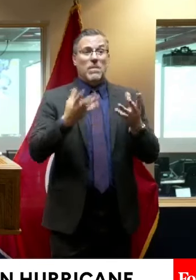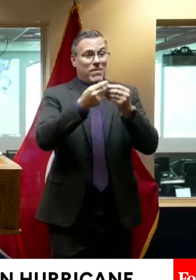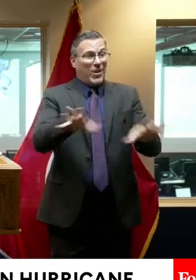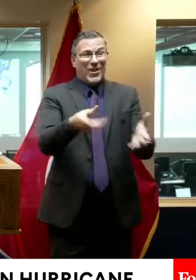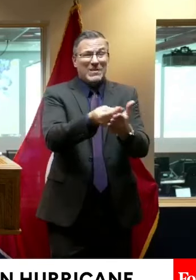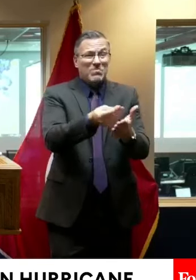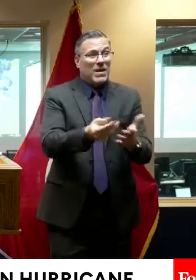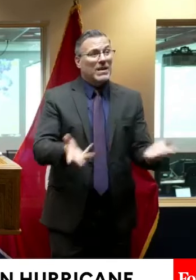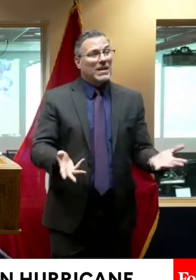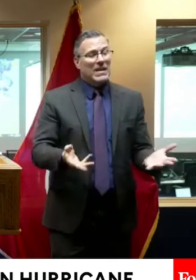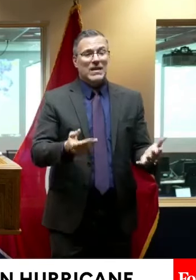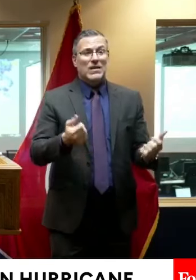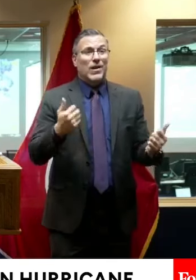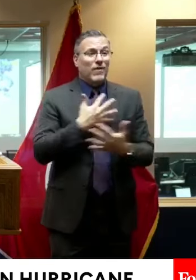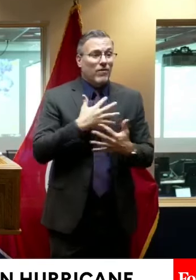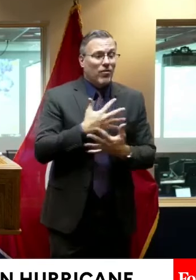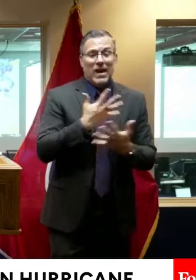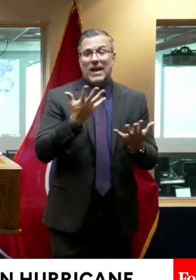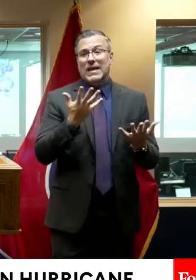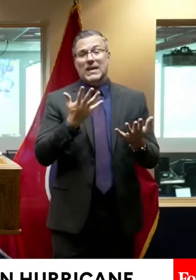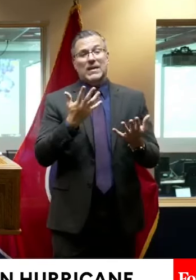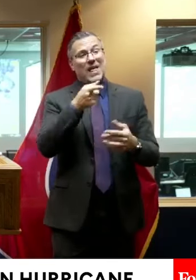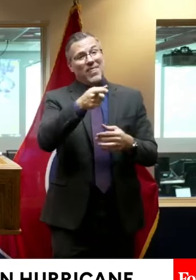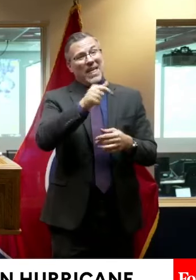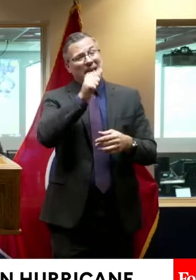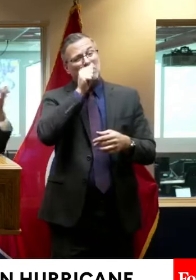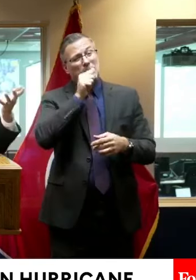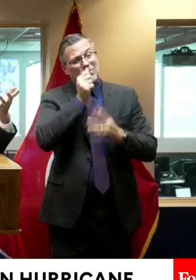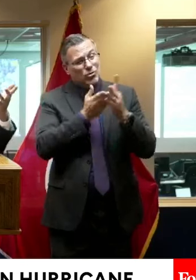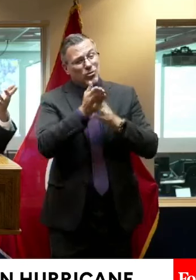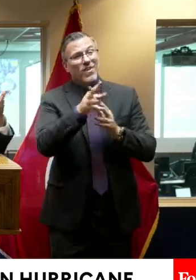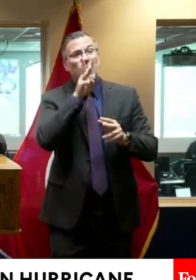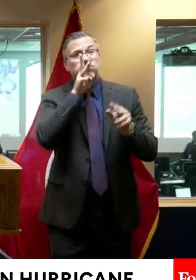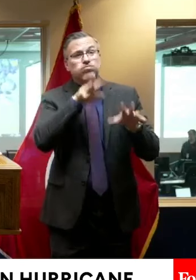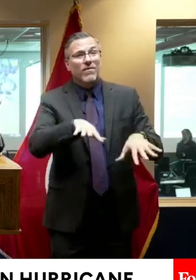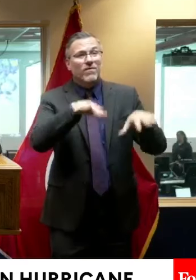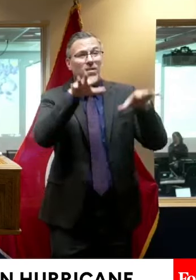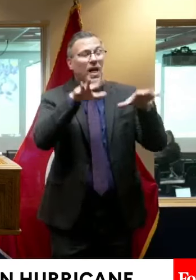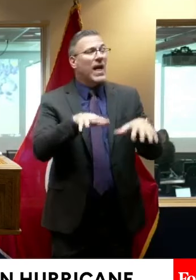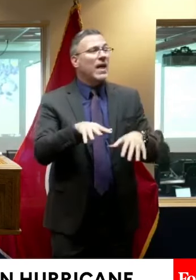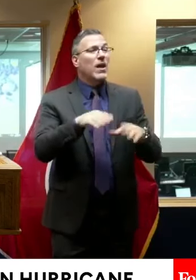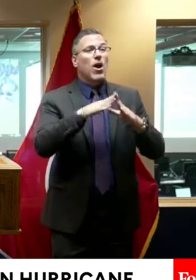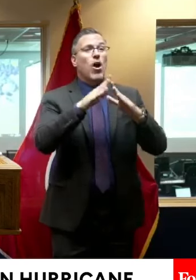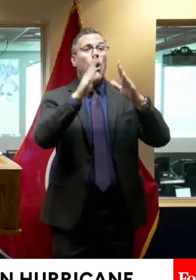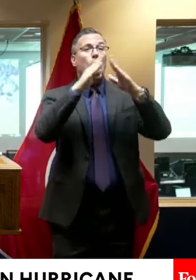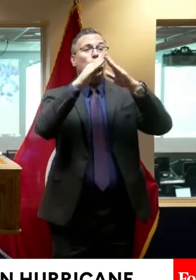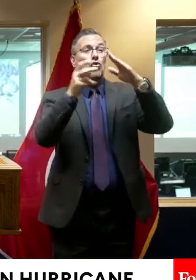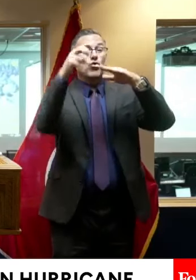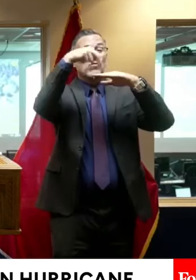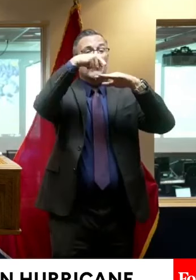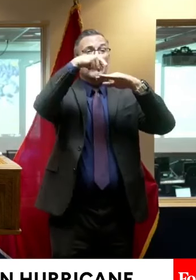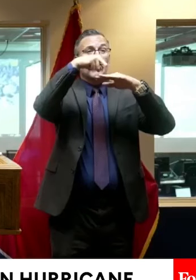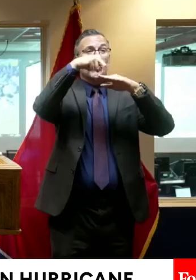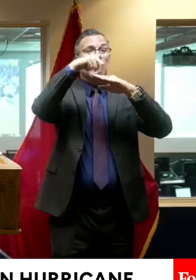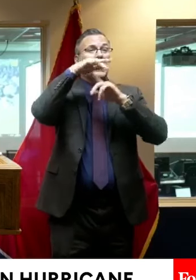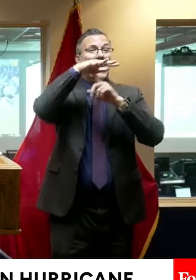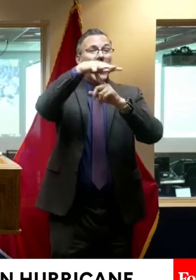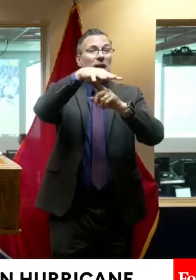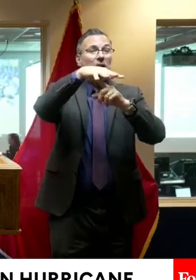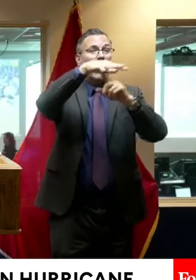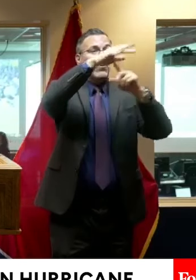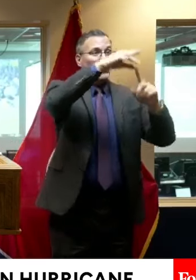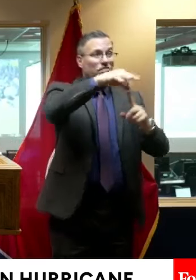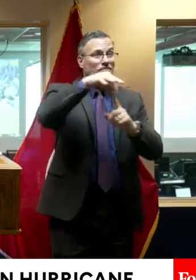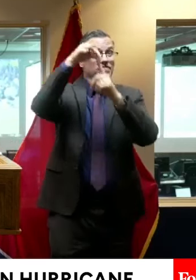fear for their own life, survived a flood, survived from a roof, survived a helicopter recovery, but it's